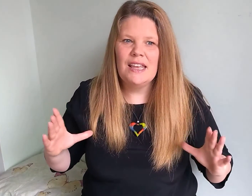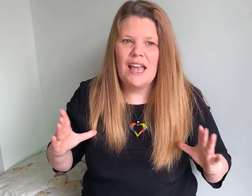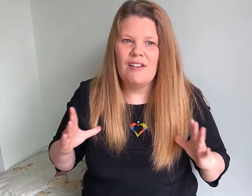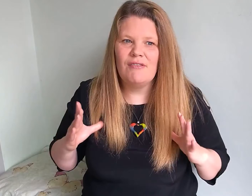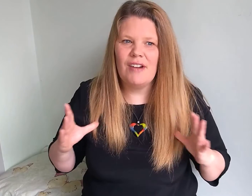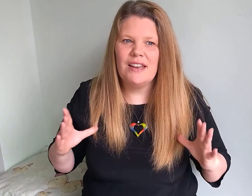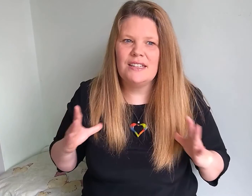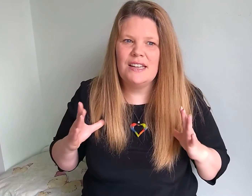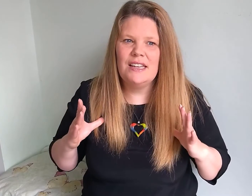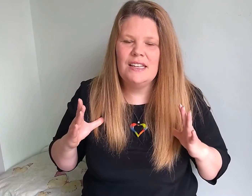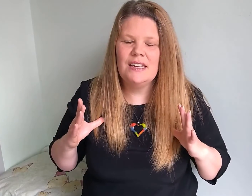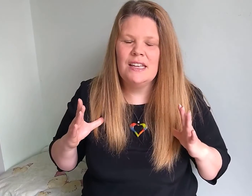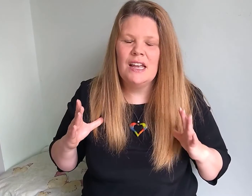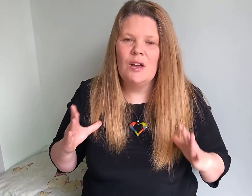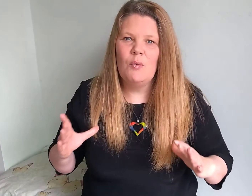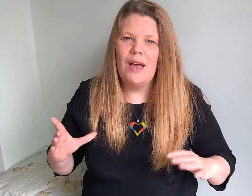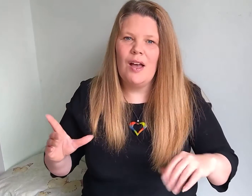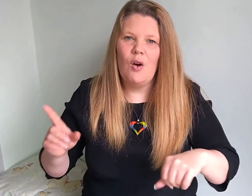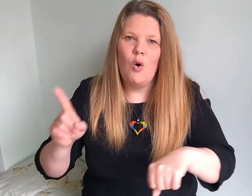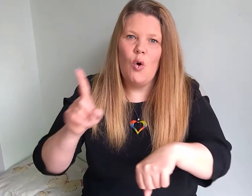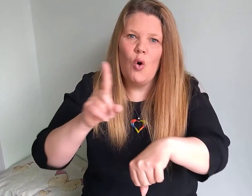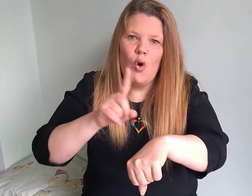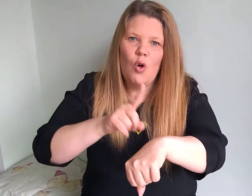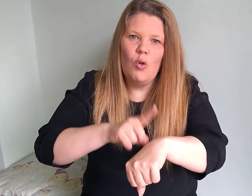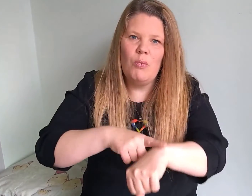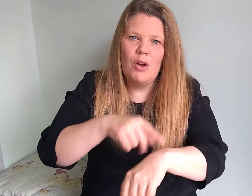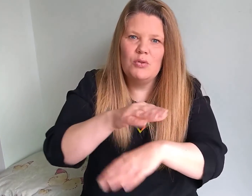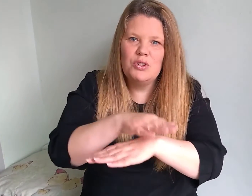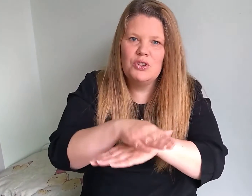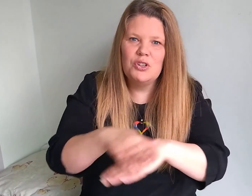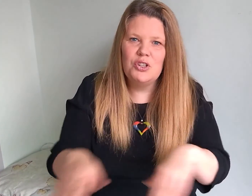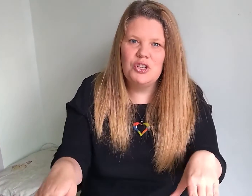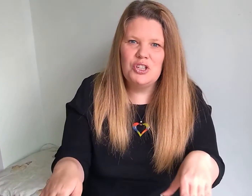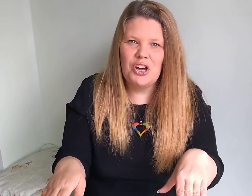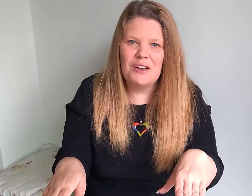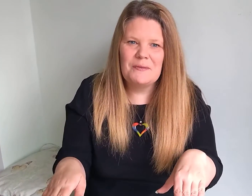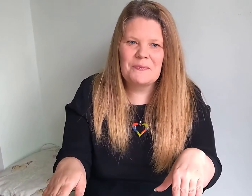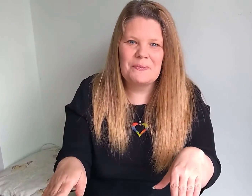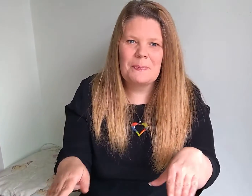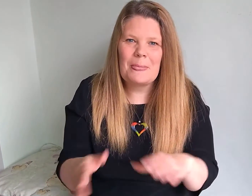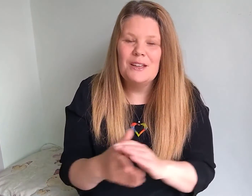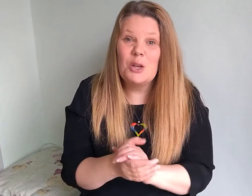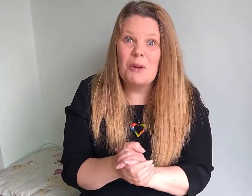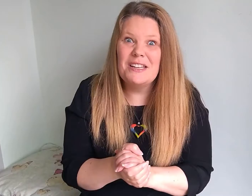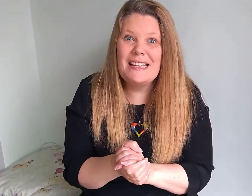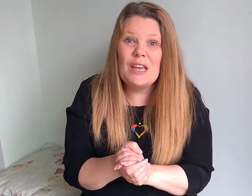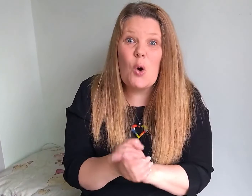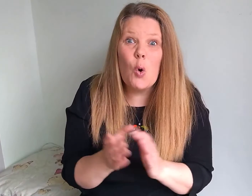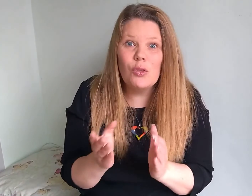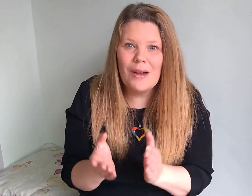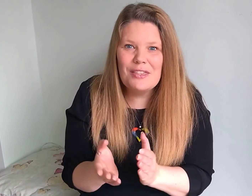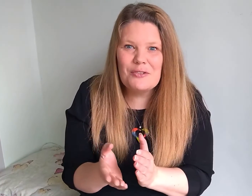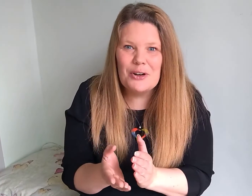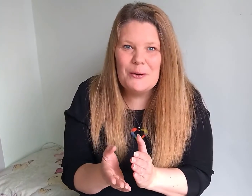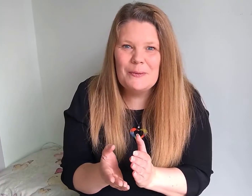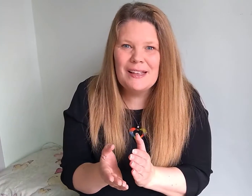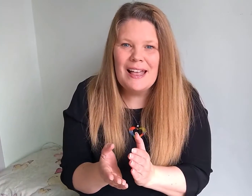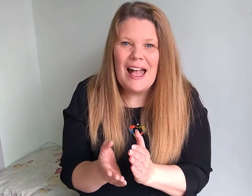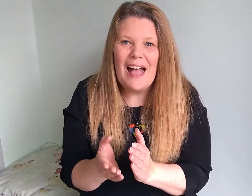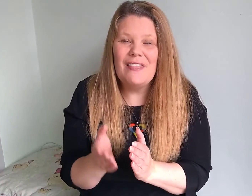get ready, we're almost done. So I'm going to sing it all the way through. And then